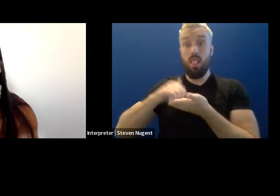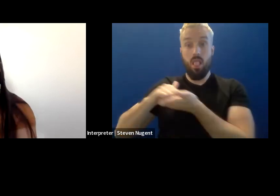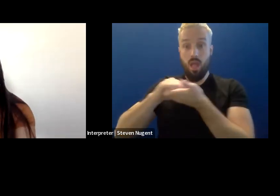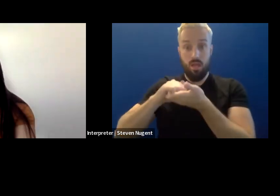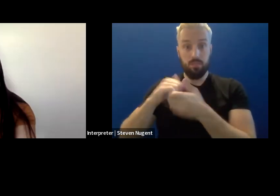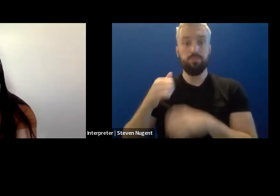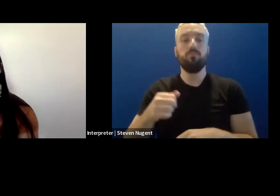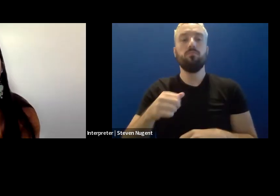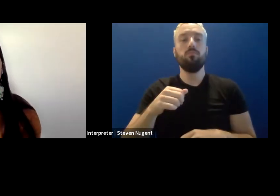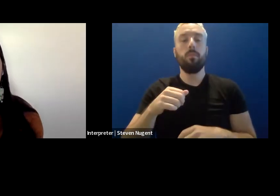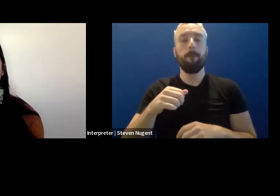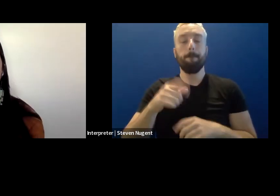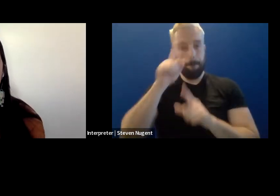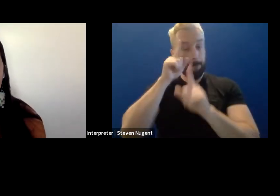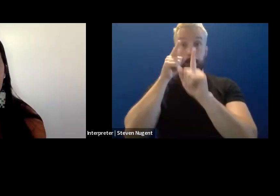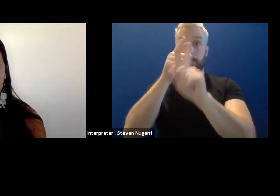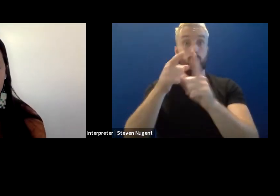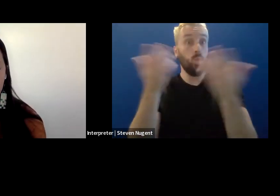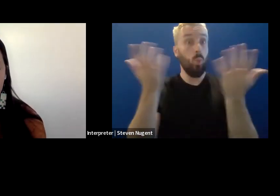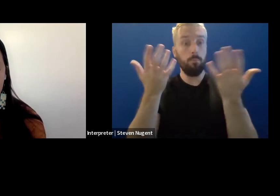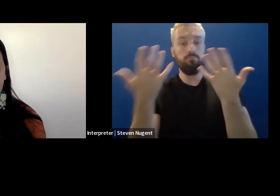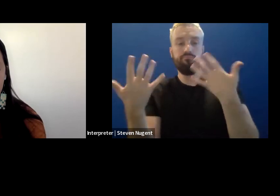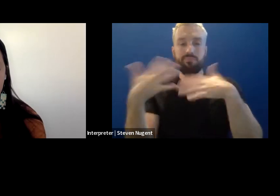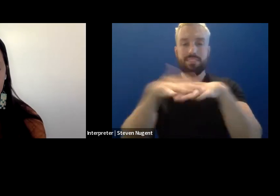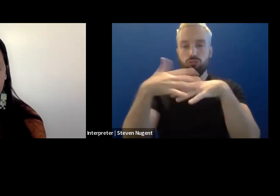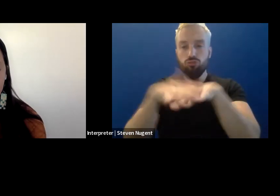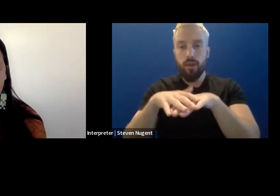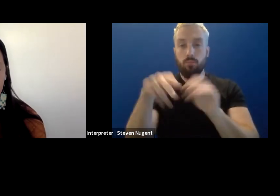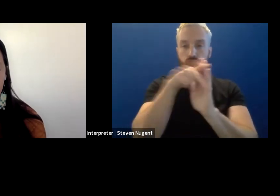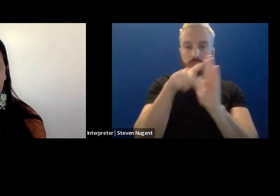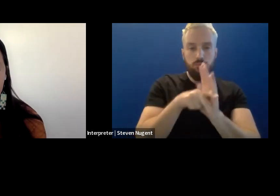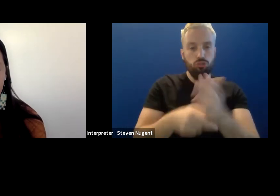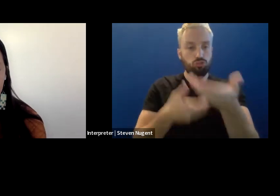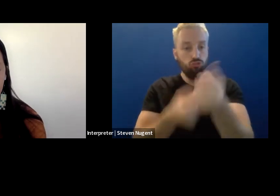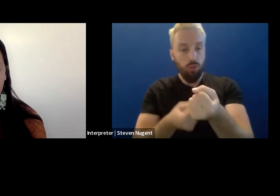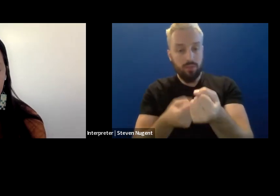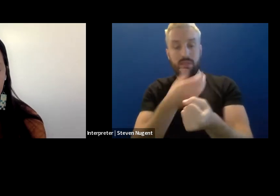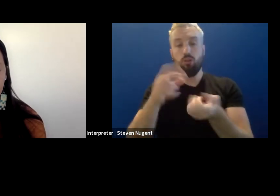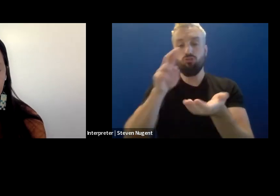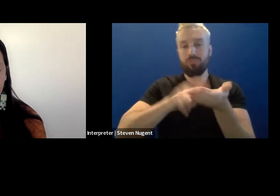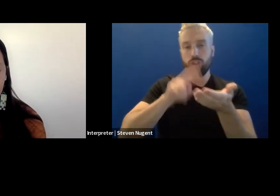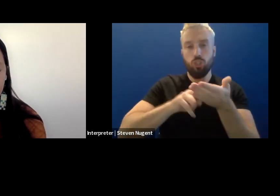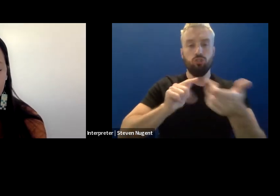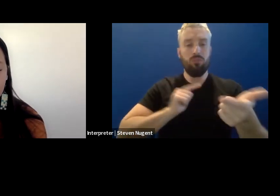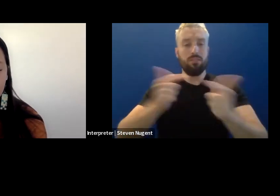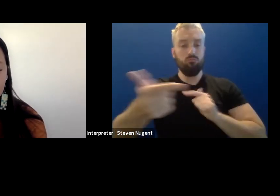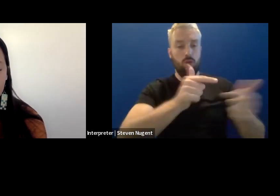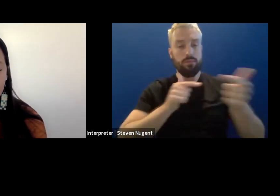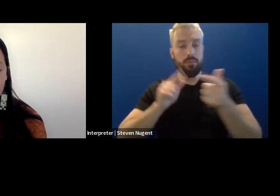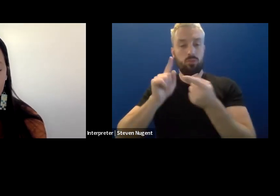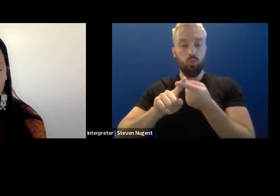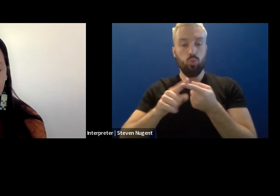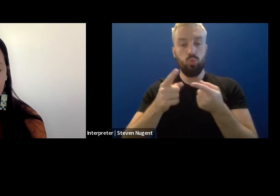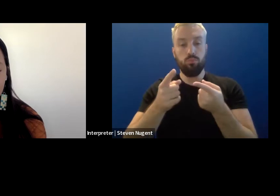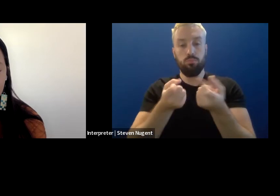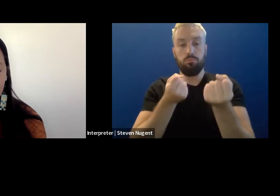the mission of integrating principles of trustworthiness and research reciprocity to ultimately